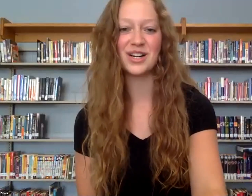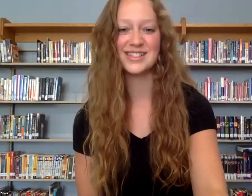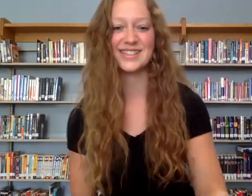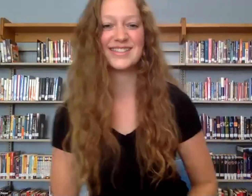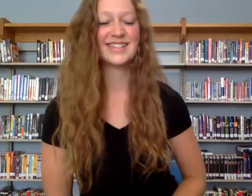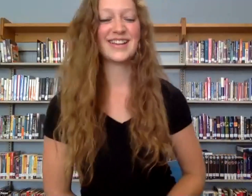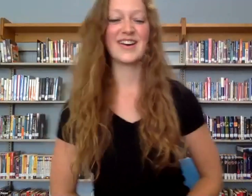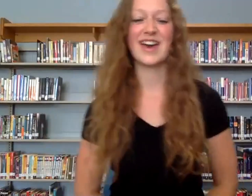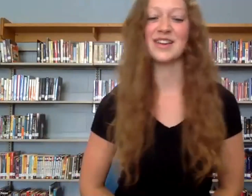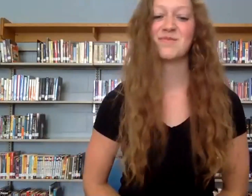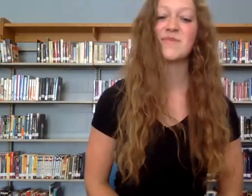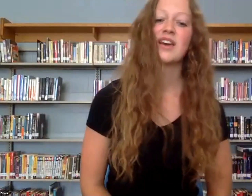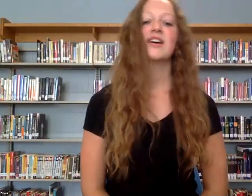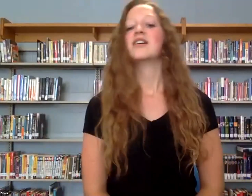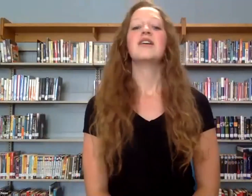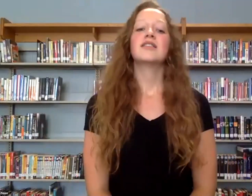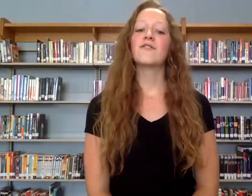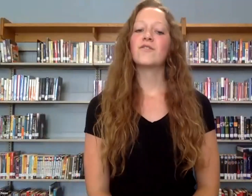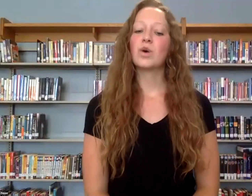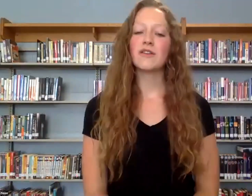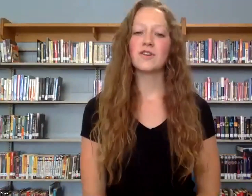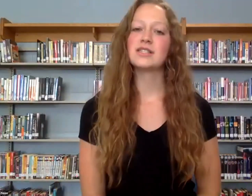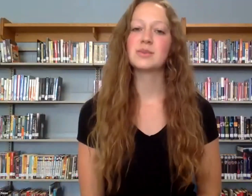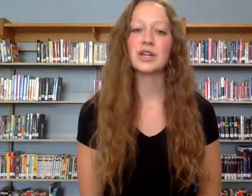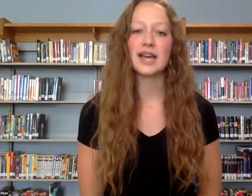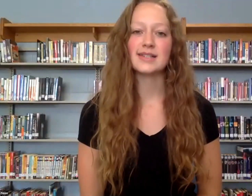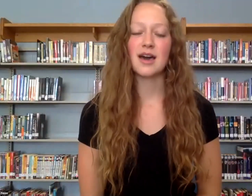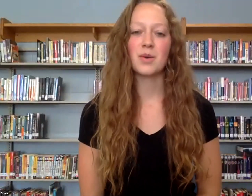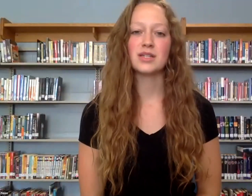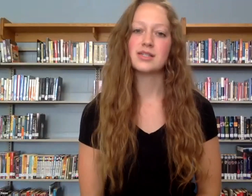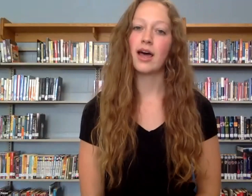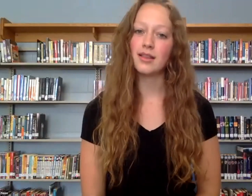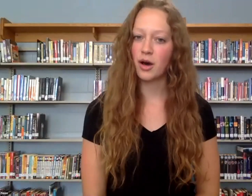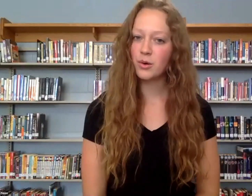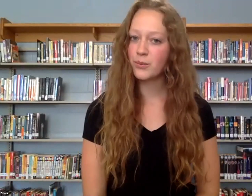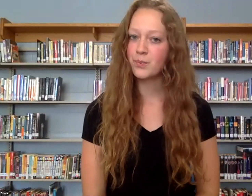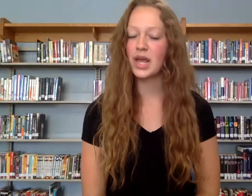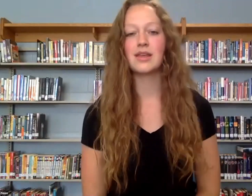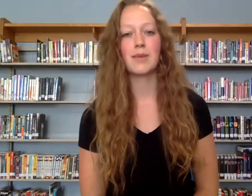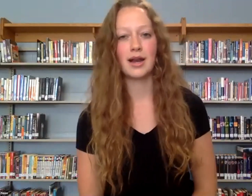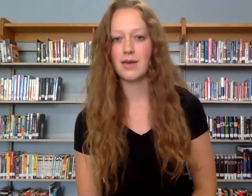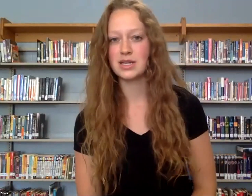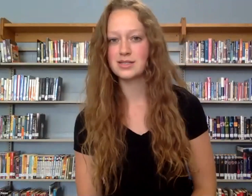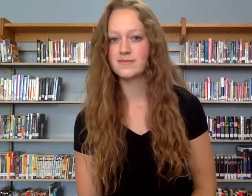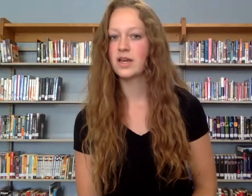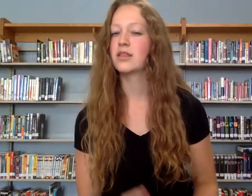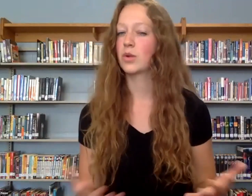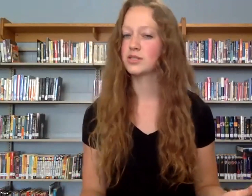words. Okay. One of the first things we learned last time was hello, and then my name is, and then what's your